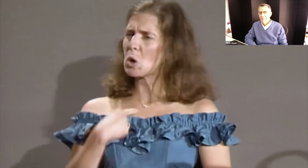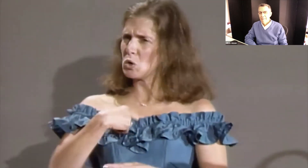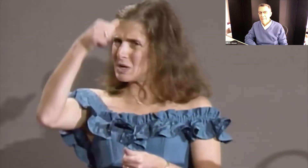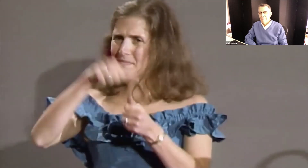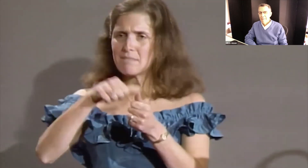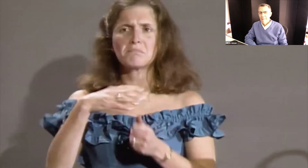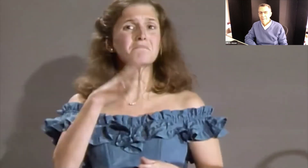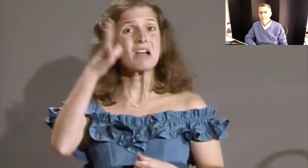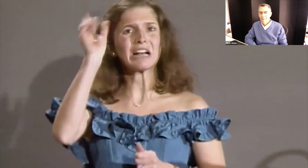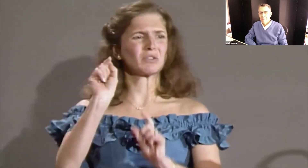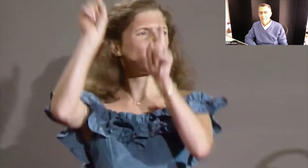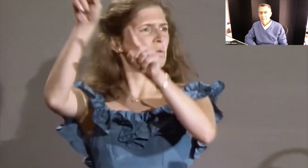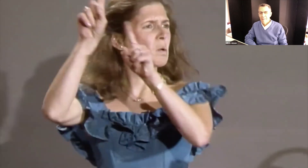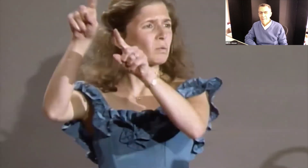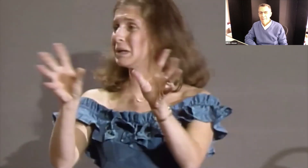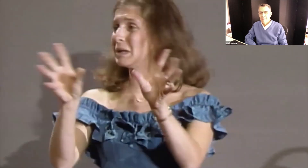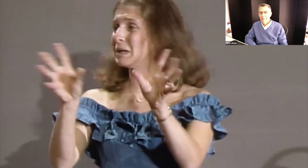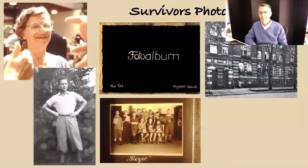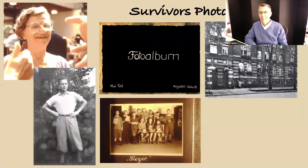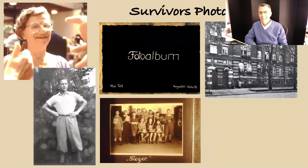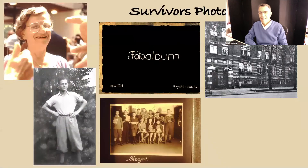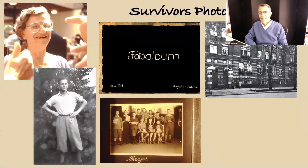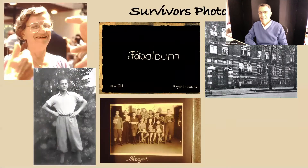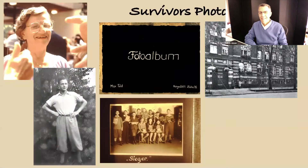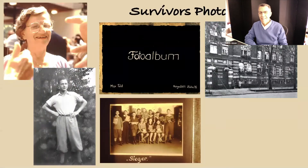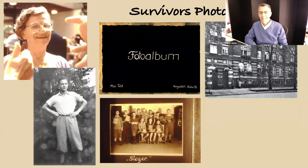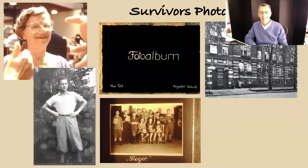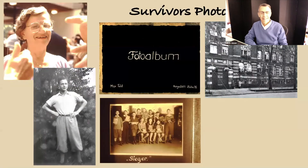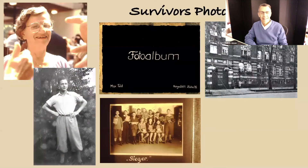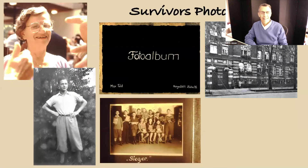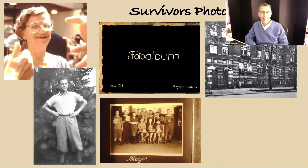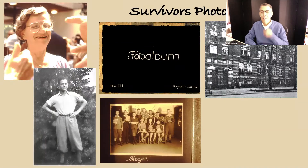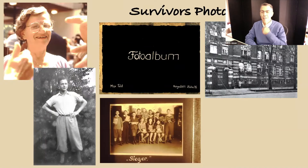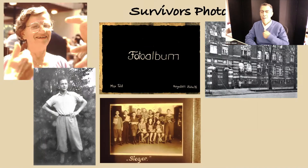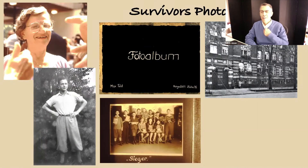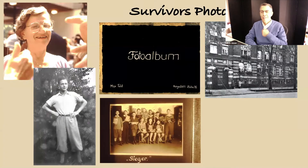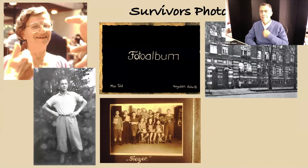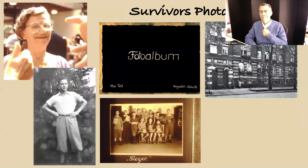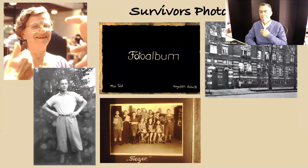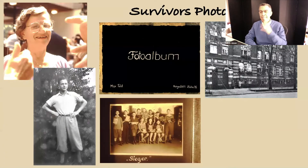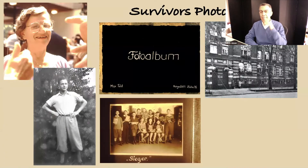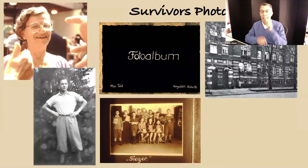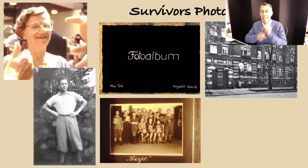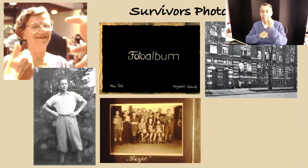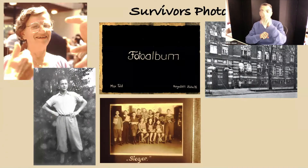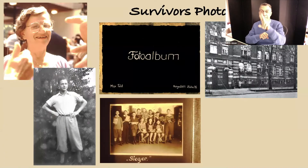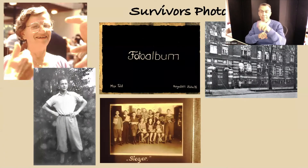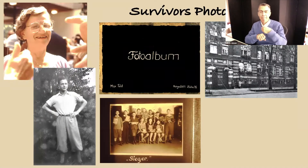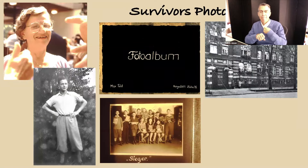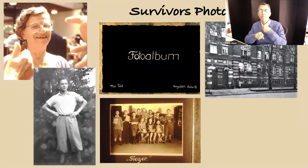I remember my parents would always go. Sorry, I hope I didn't skip one here. Yeah. So